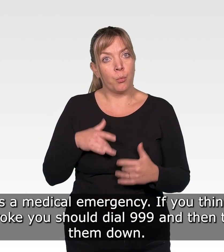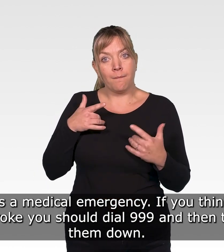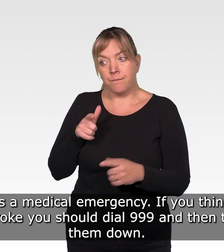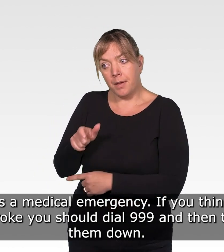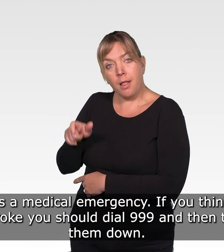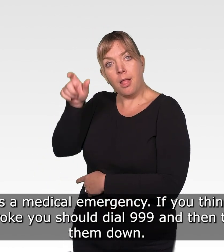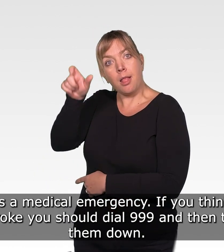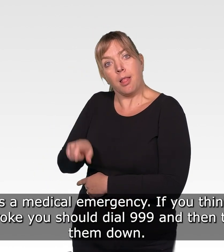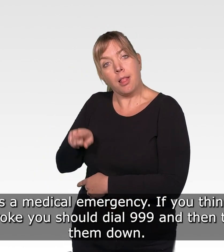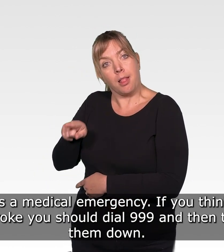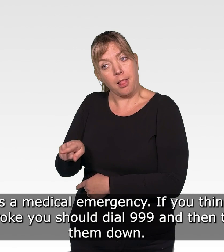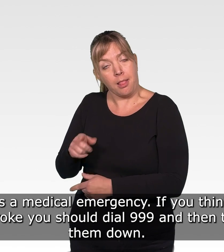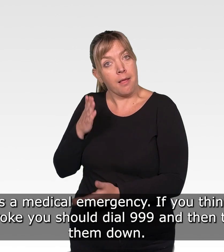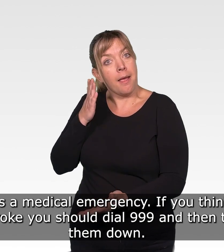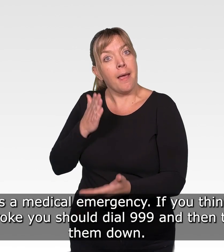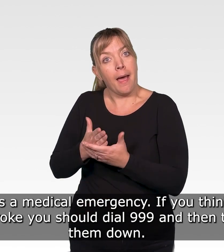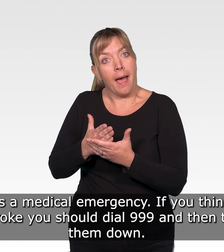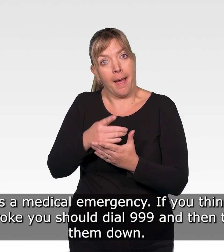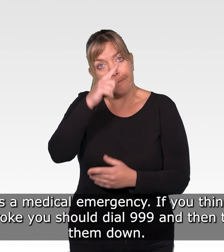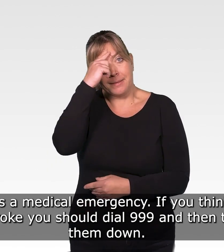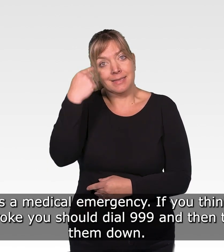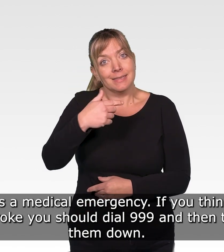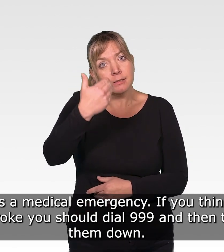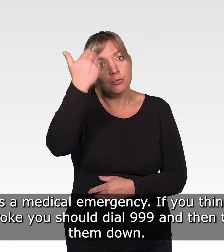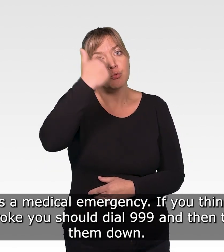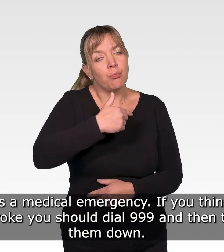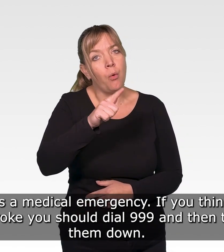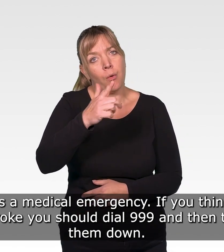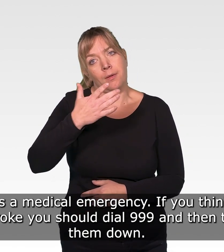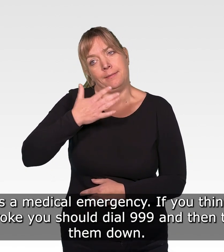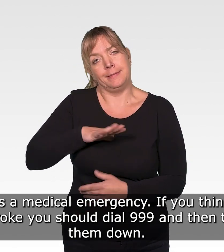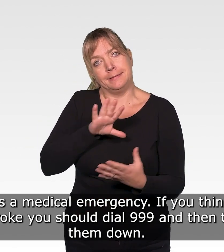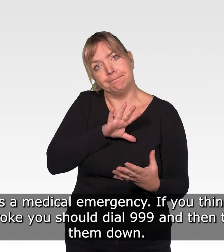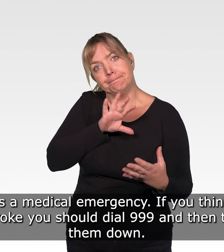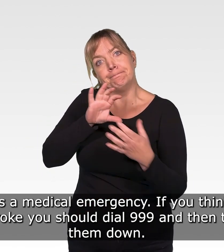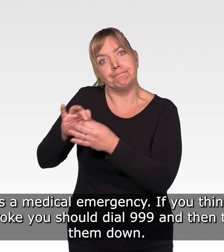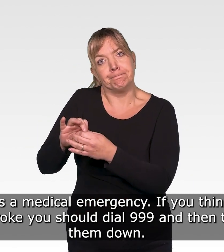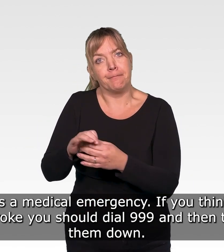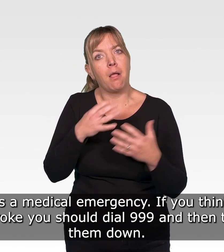If you think someone has heat stroke, you should dial 999 and then try to cool them down.